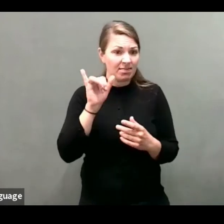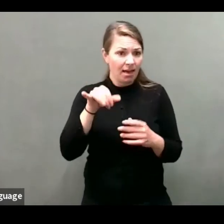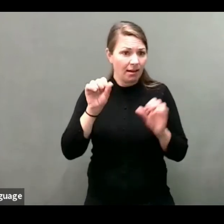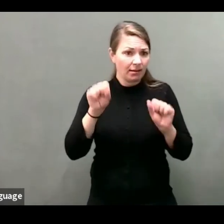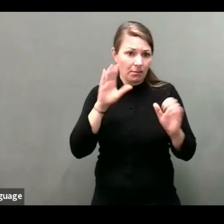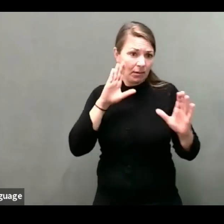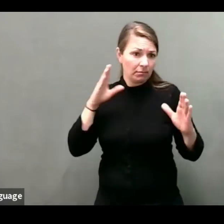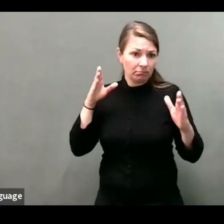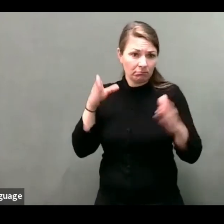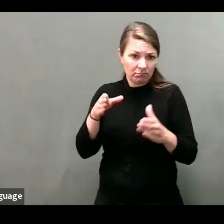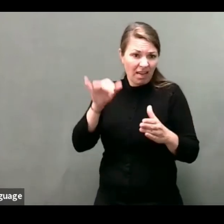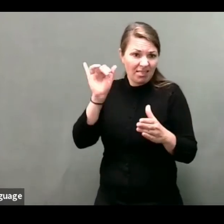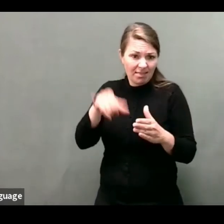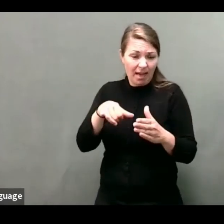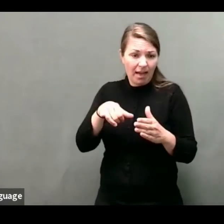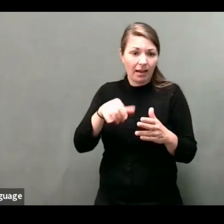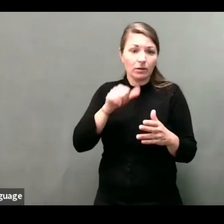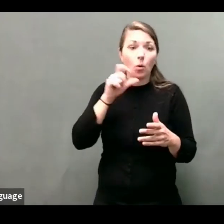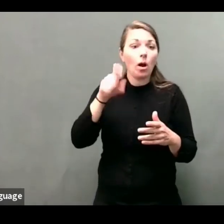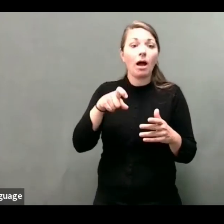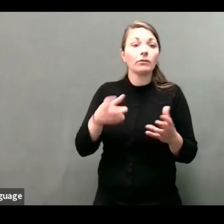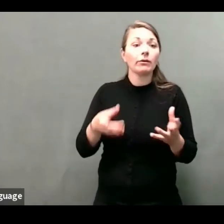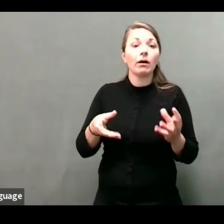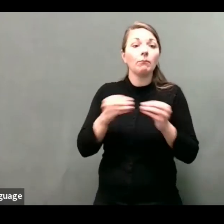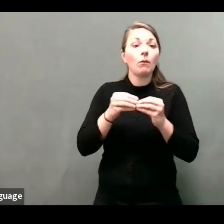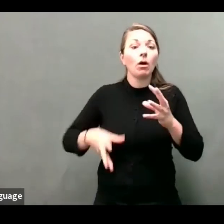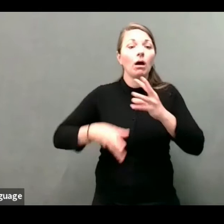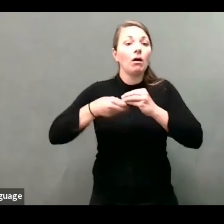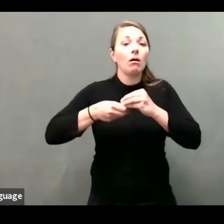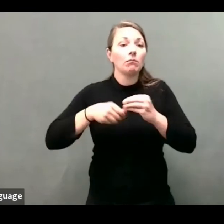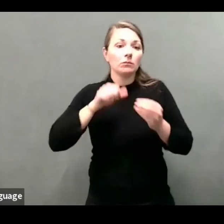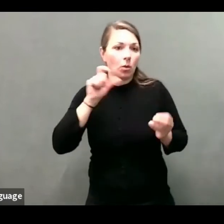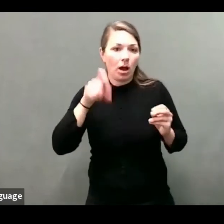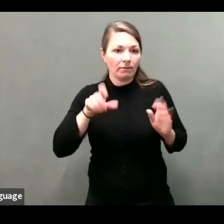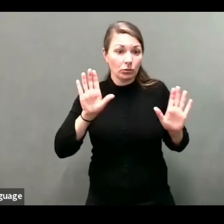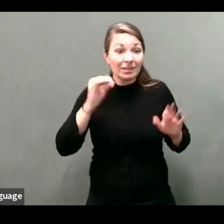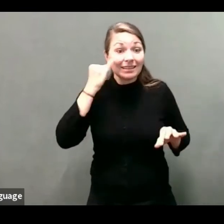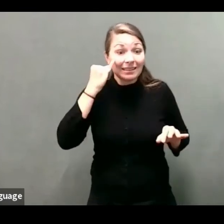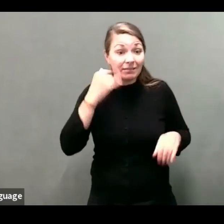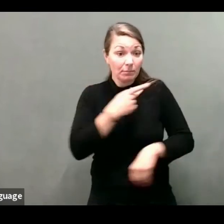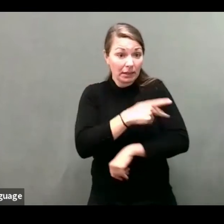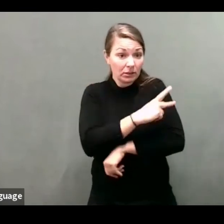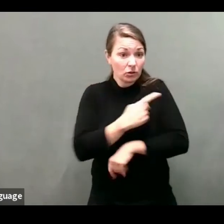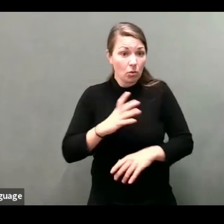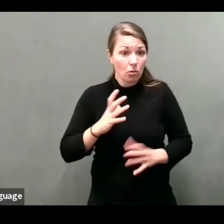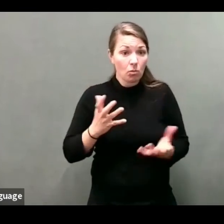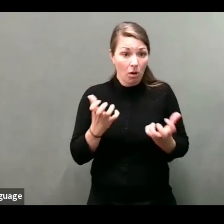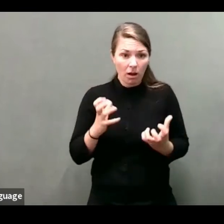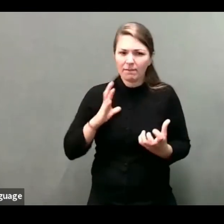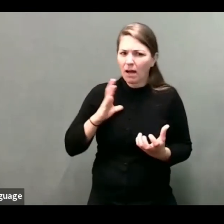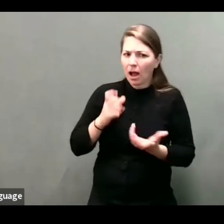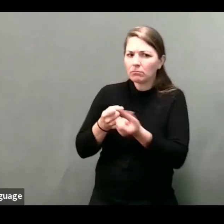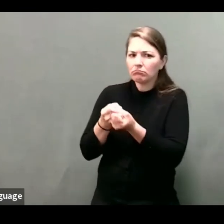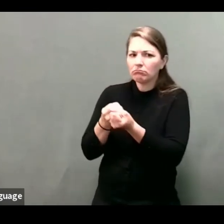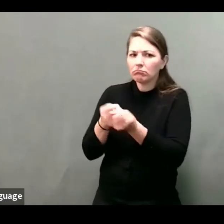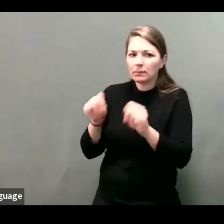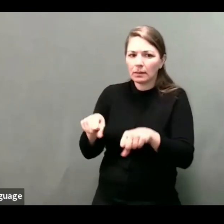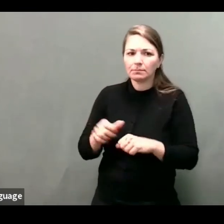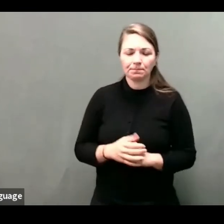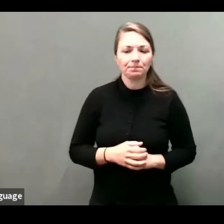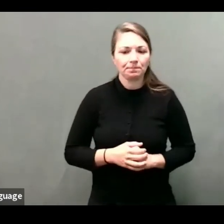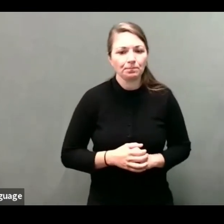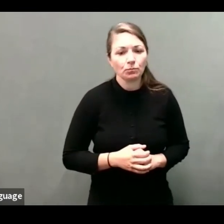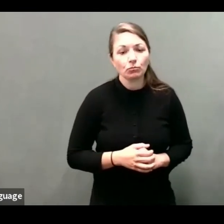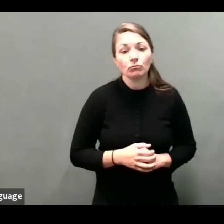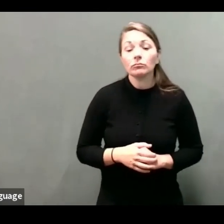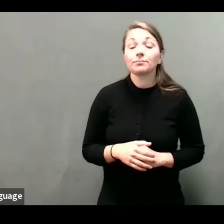it doesn't necessarily have to go beyond that unless the patient wants it to. Now, we're saying spend more of their time is